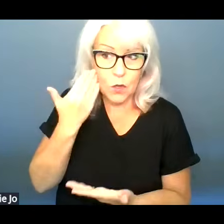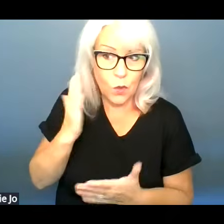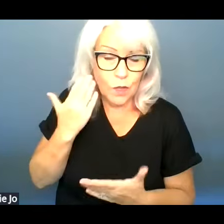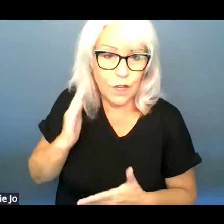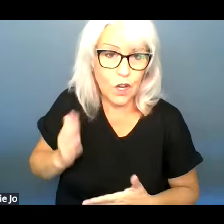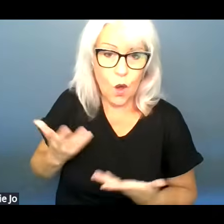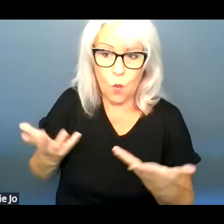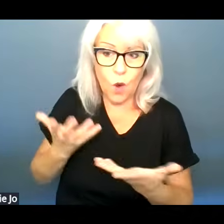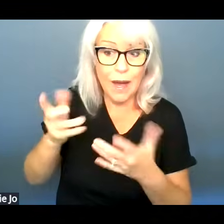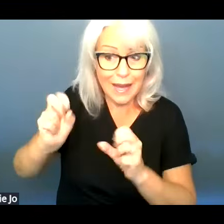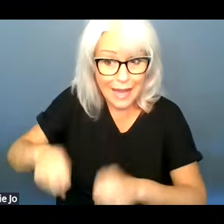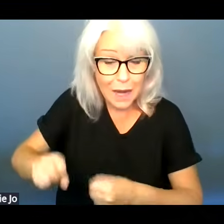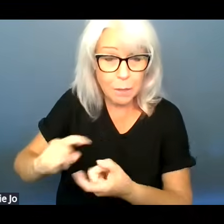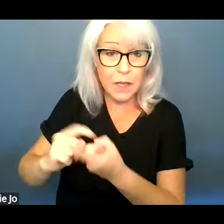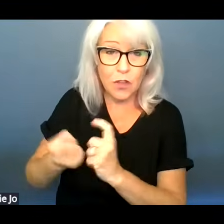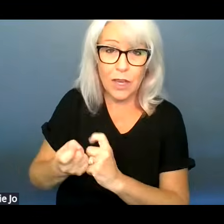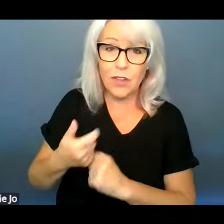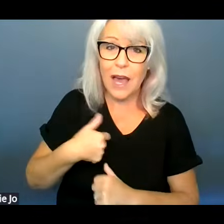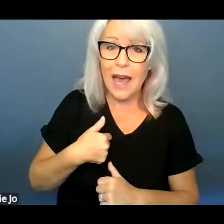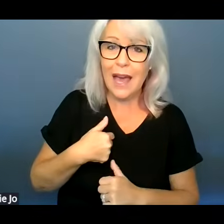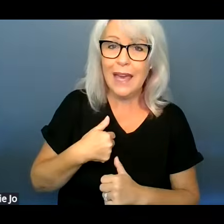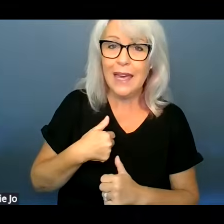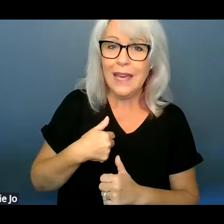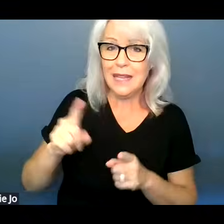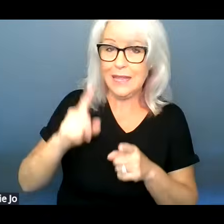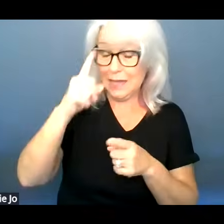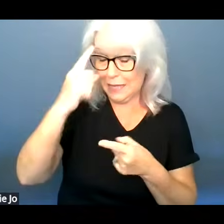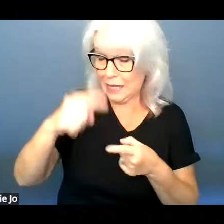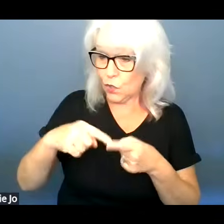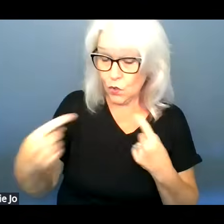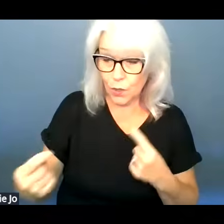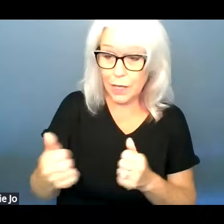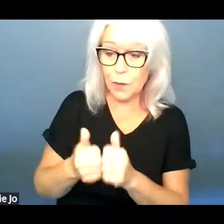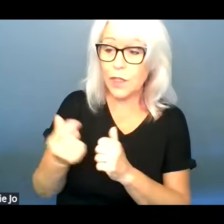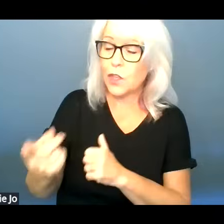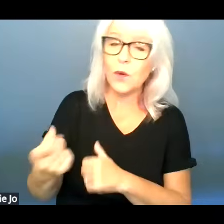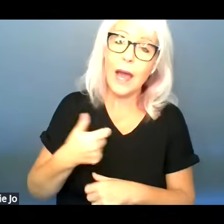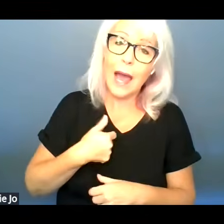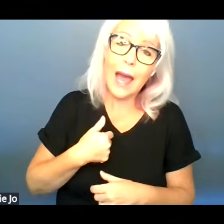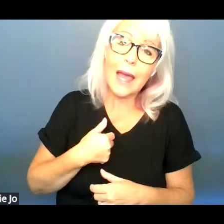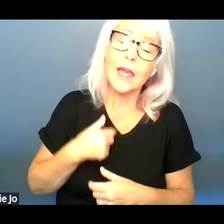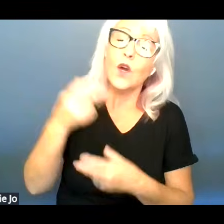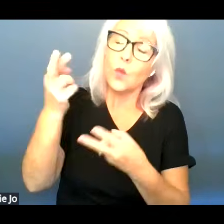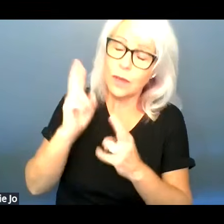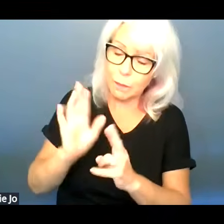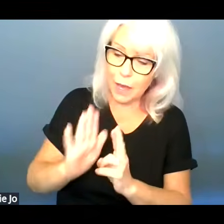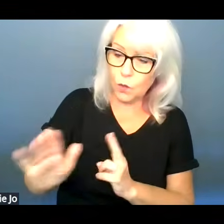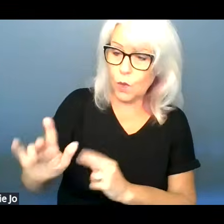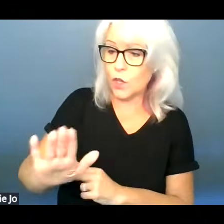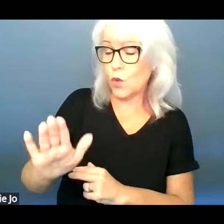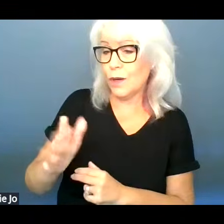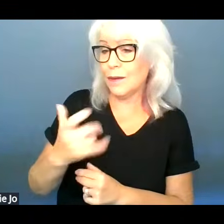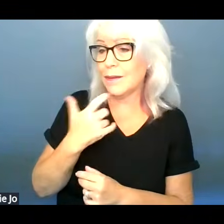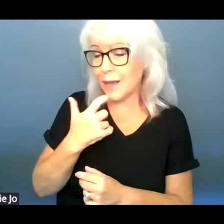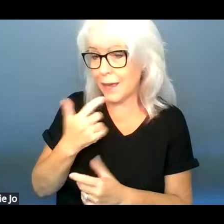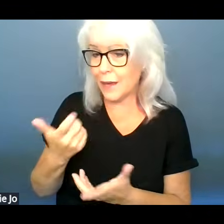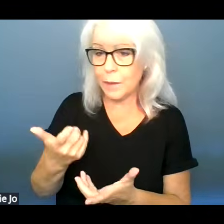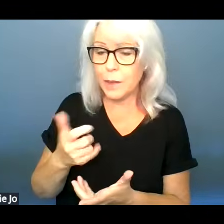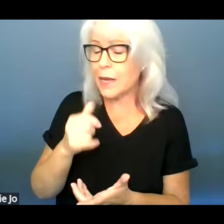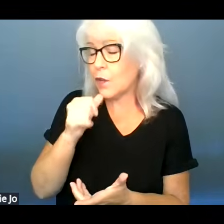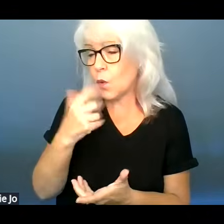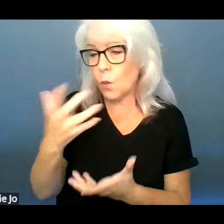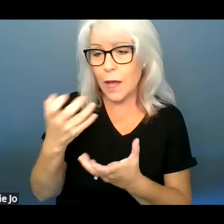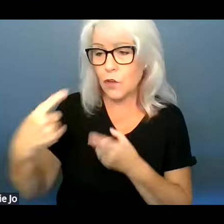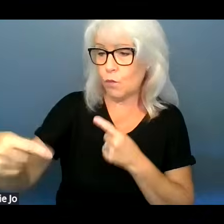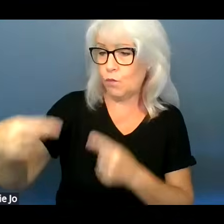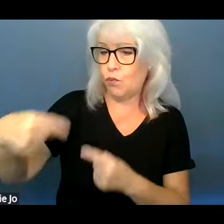So I disagree with you, and I don't want to go back and forth with you on my opinion. I respect what you're saying. I've heard you, and I'm saying I disagree with you. Thank you,